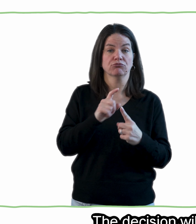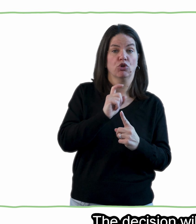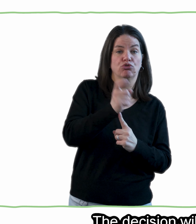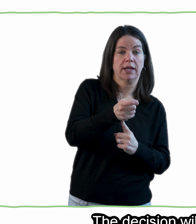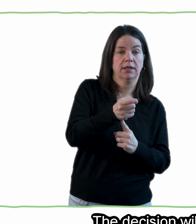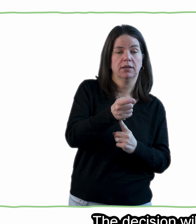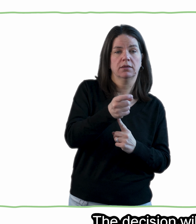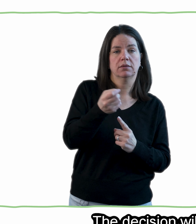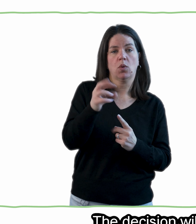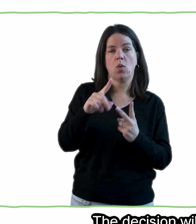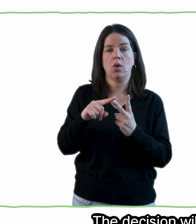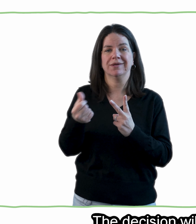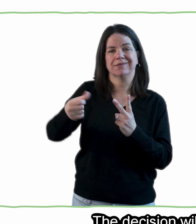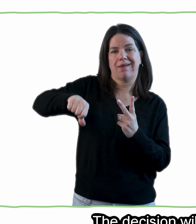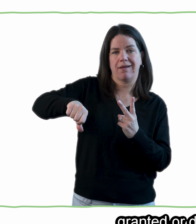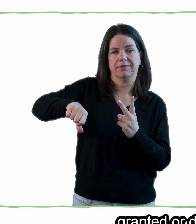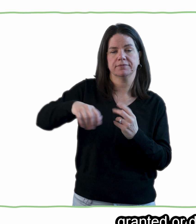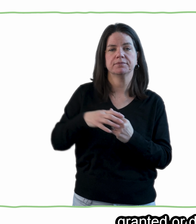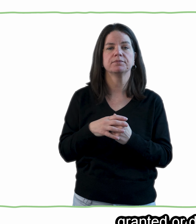Decision will either be granted or denied.